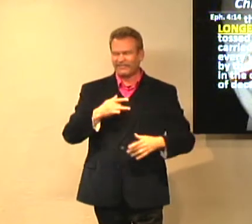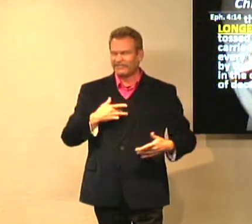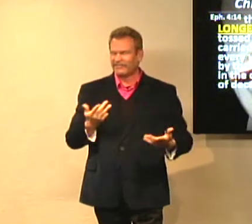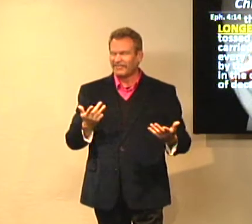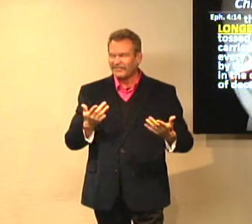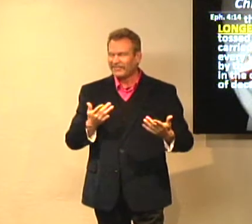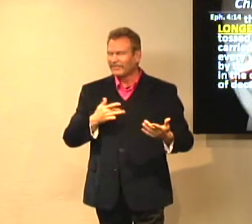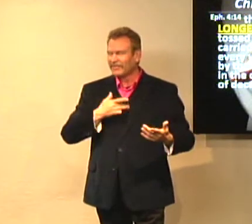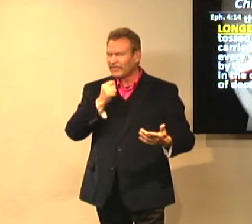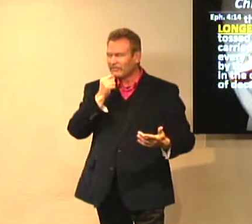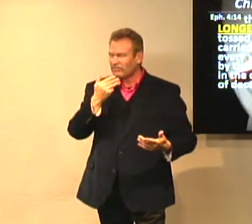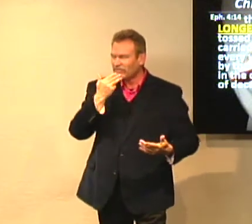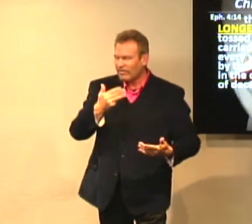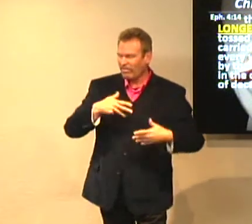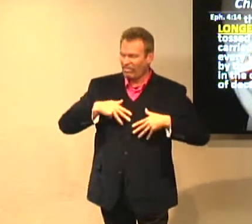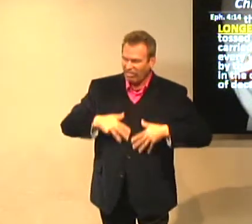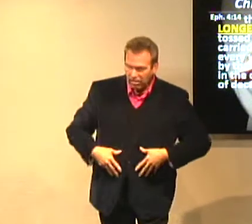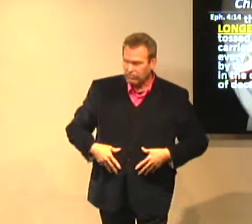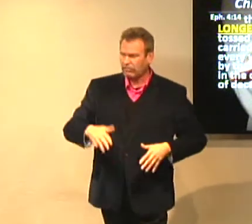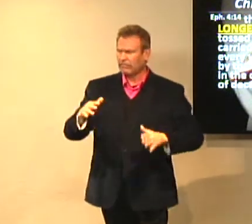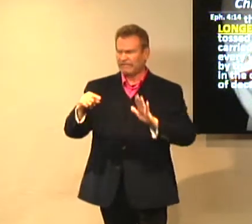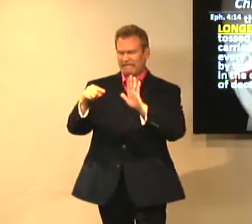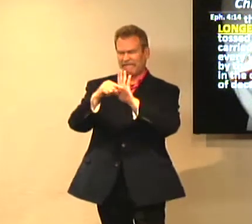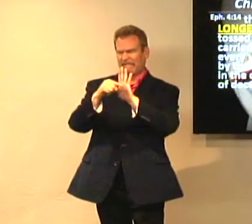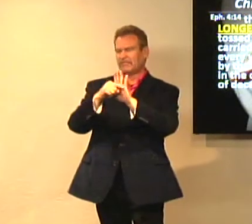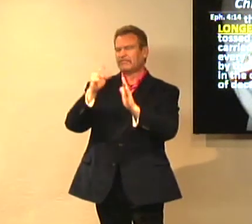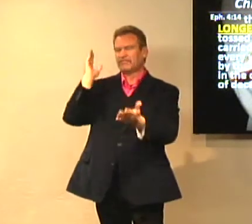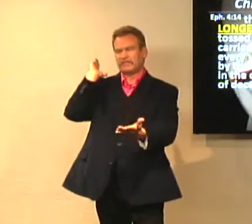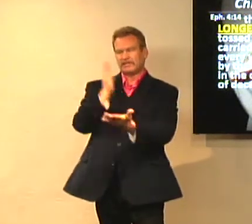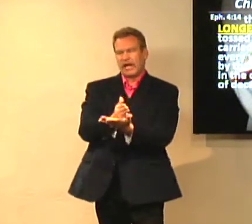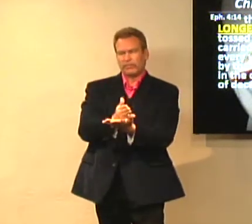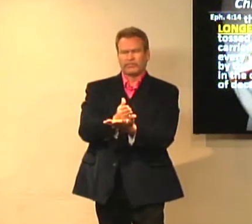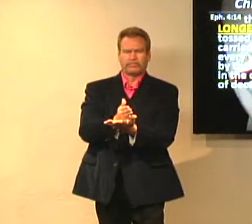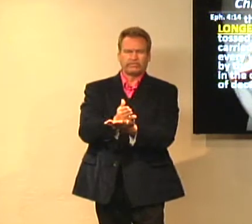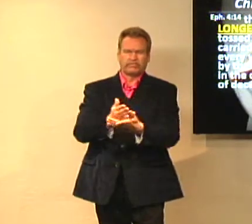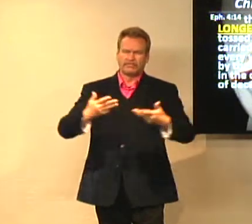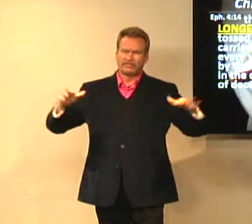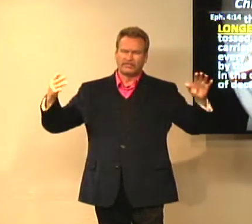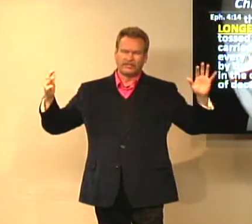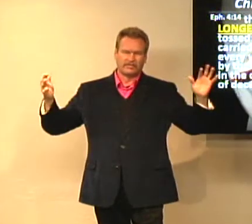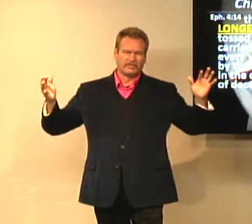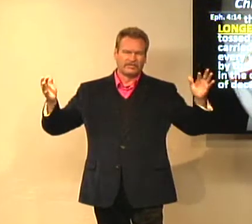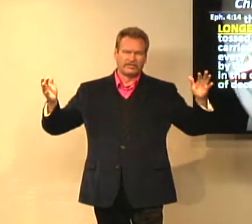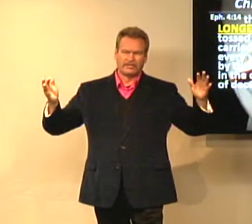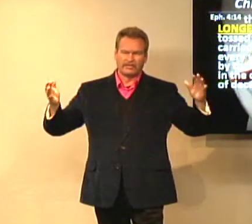be positive. We want to wake up on the right foot. Otherwise, if we live in this negativity, it ruins the whole day.